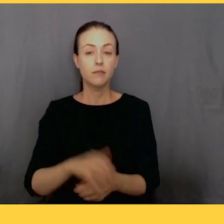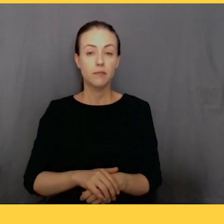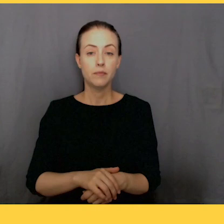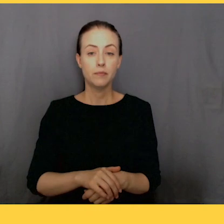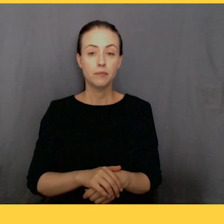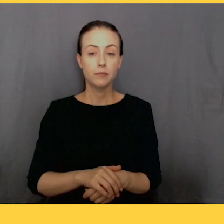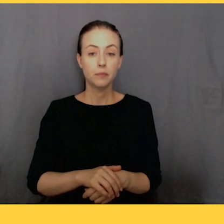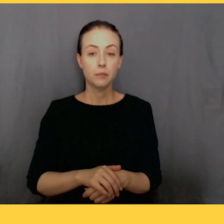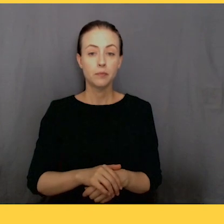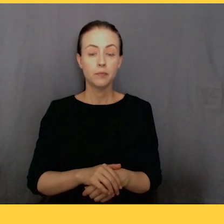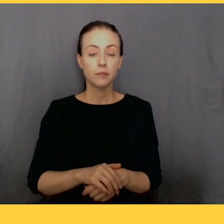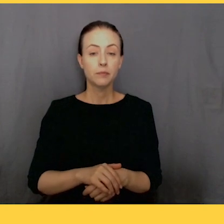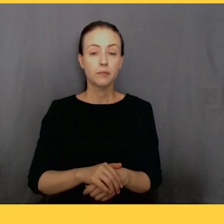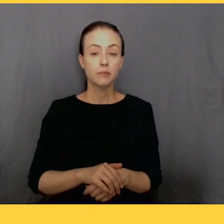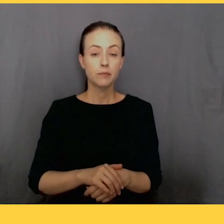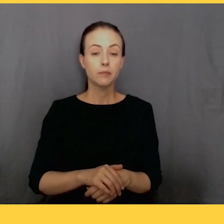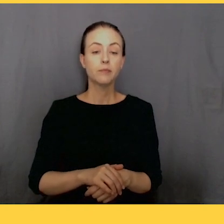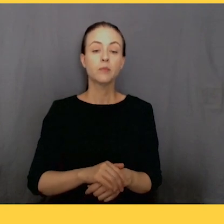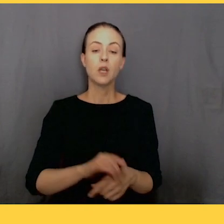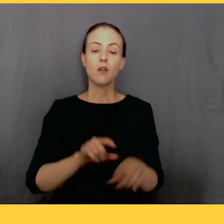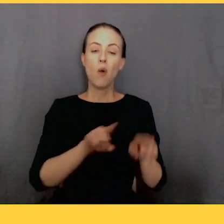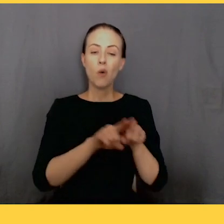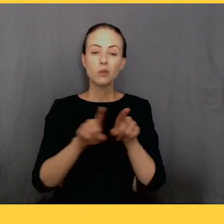along the road and under our wires.